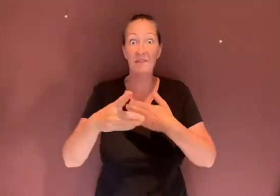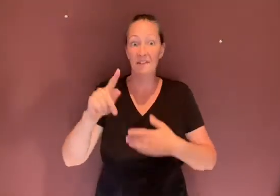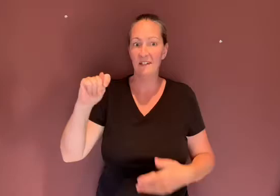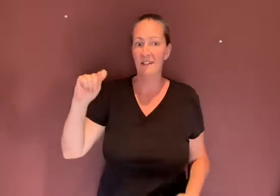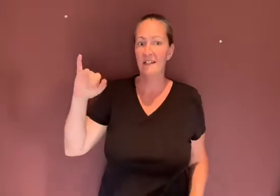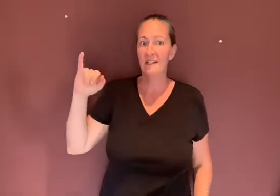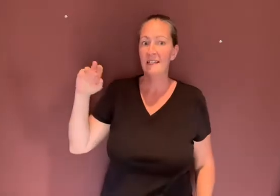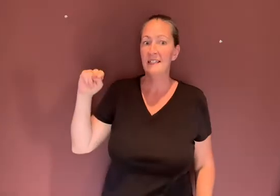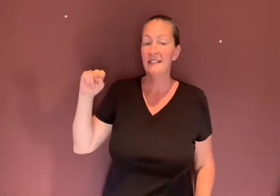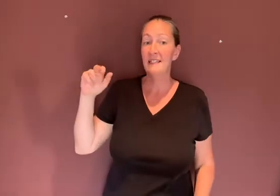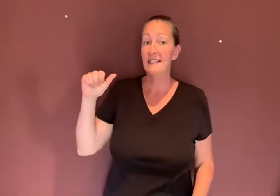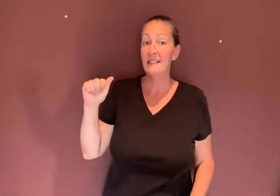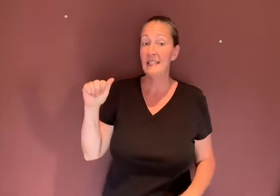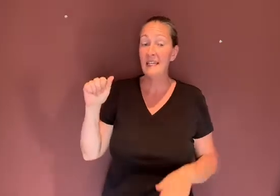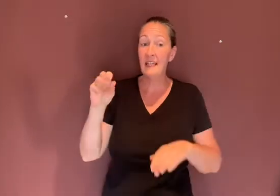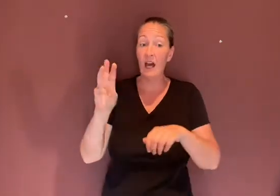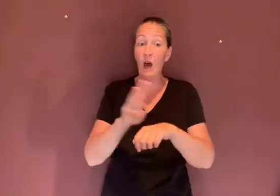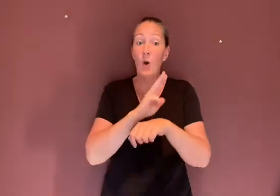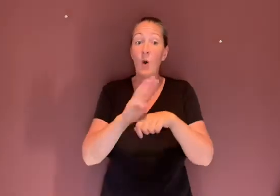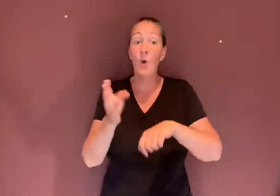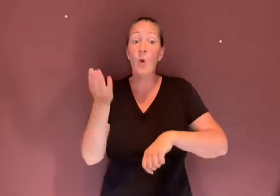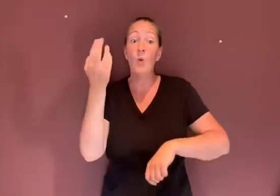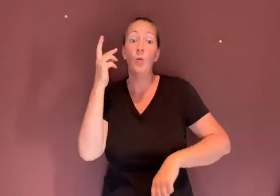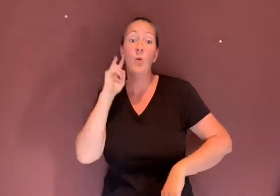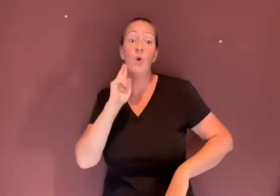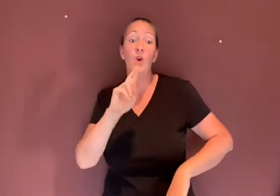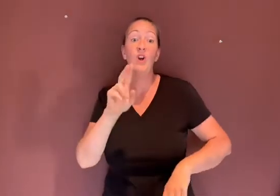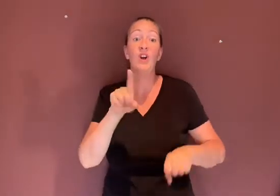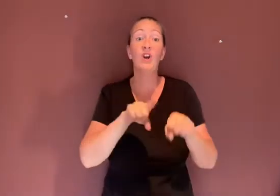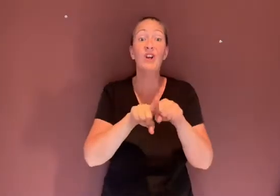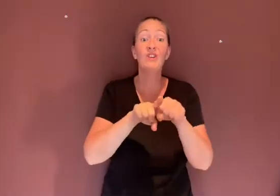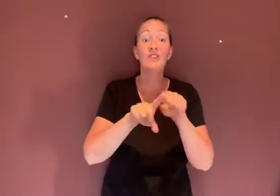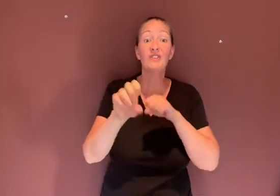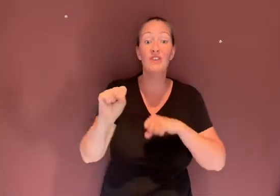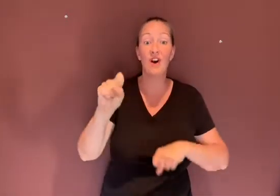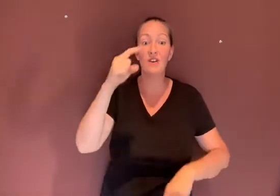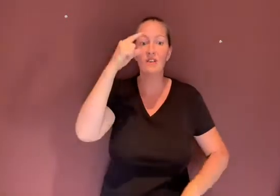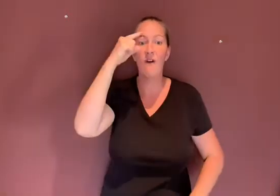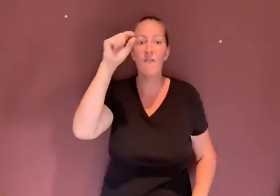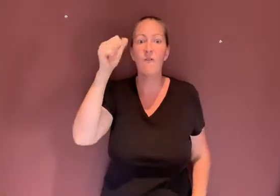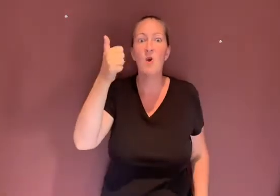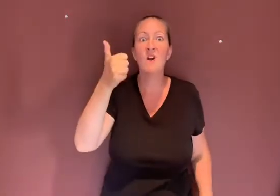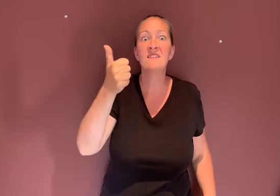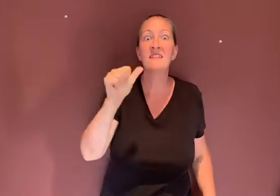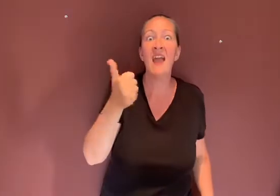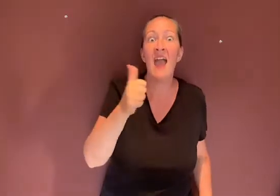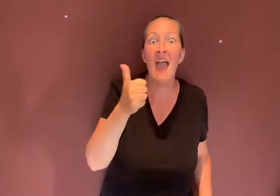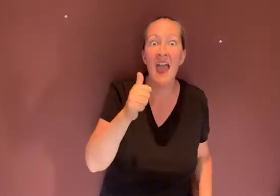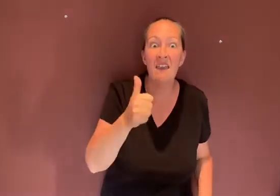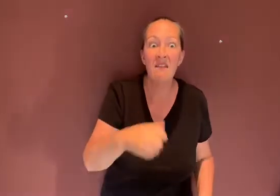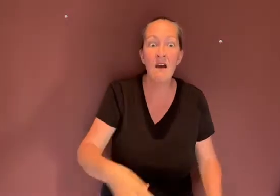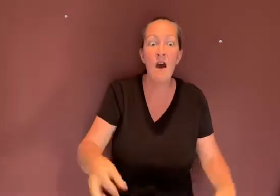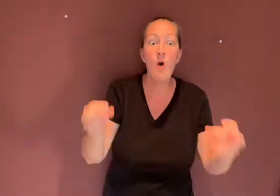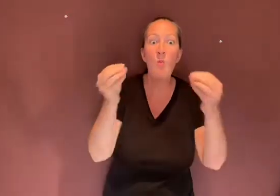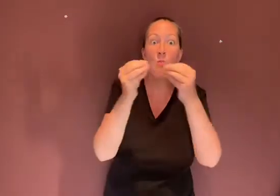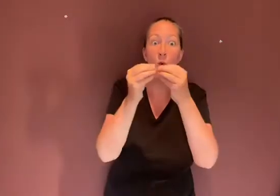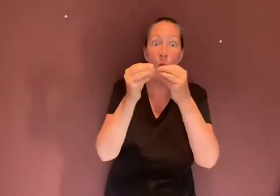After Tina wore her socks for 10